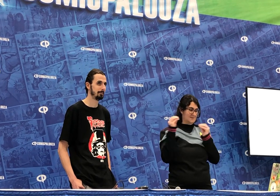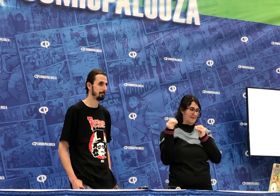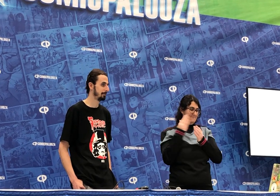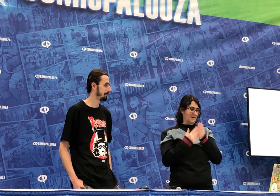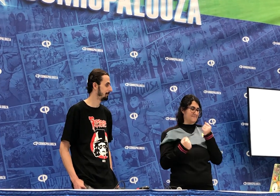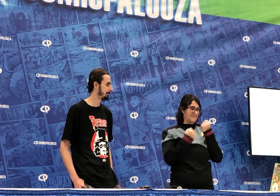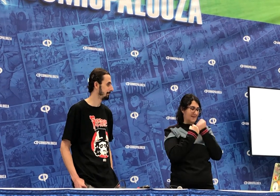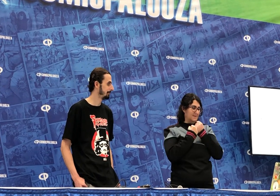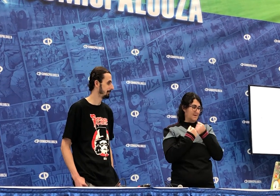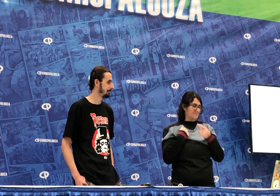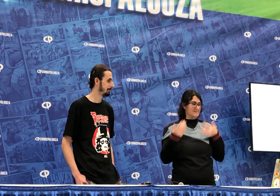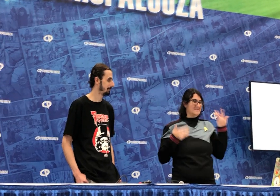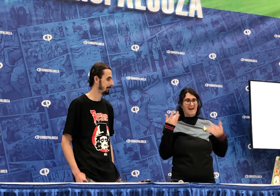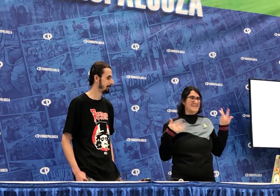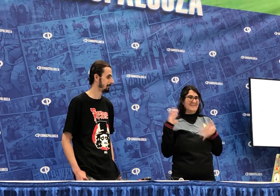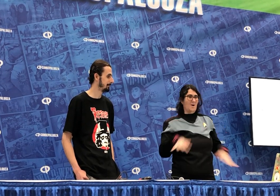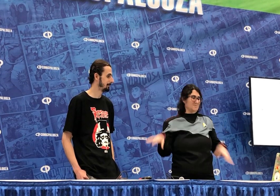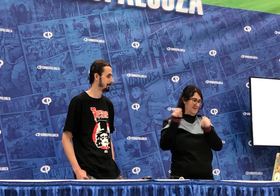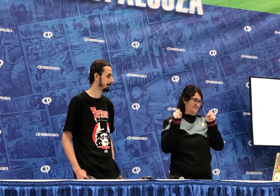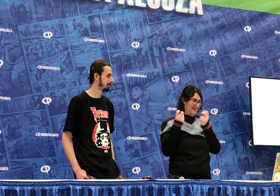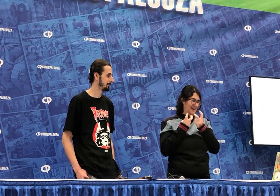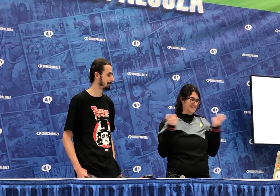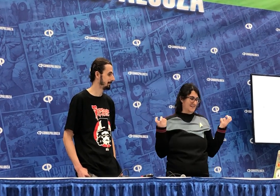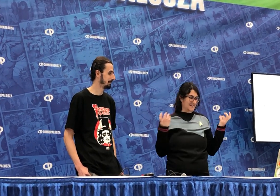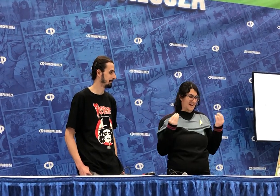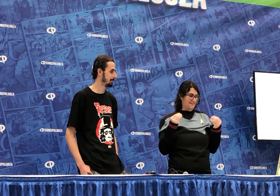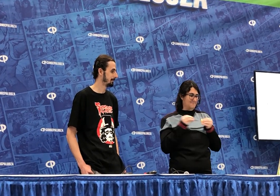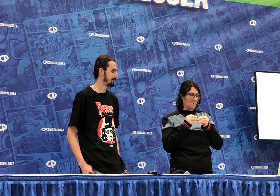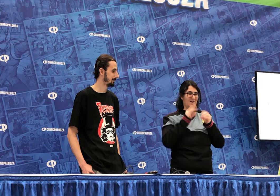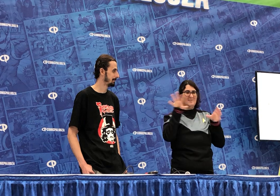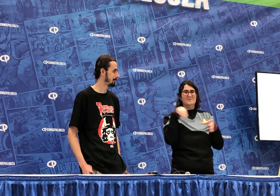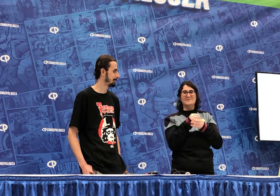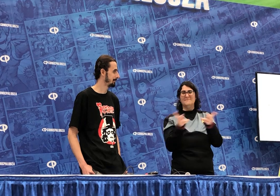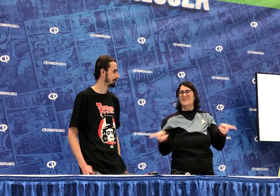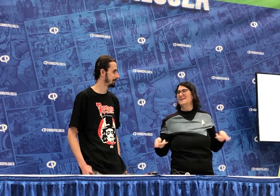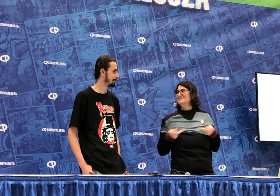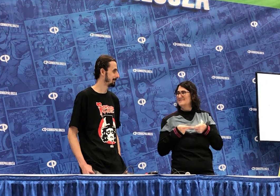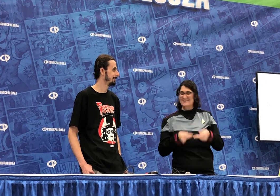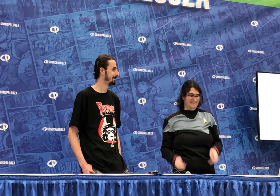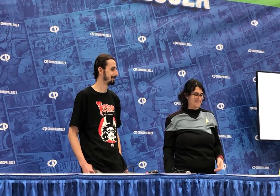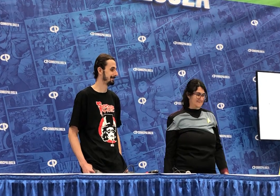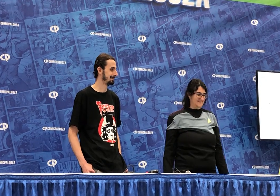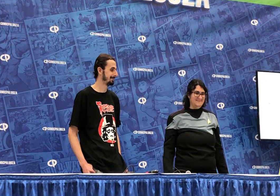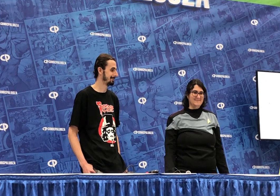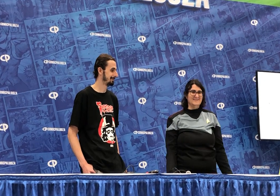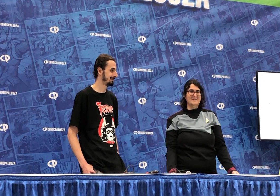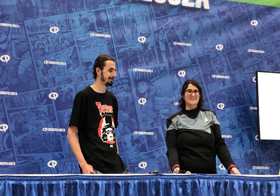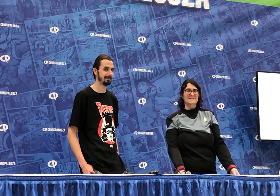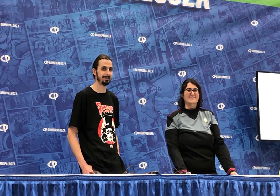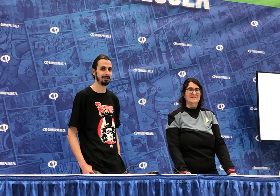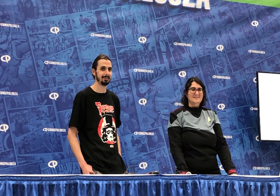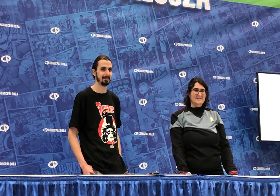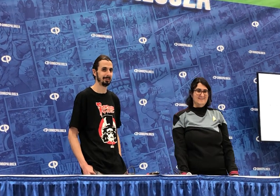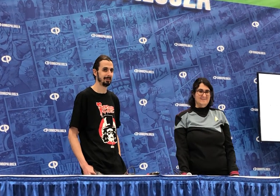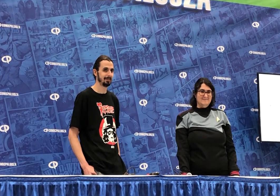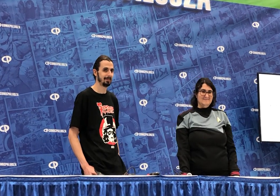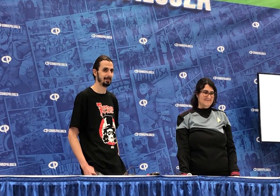for parents once a week during evening hours. I love teaching and being a part of the fandoms, and we are so excited to be here hosting a panel